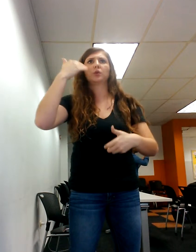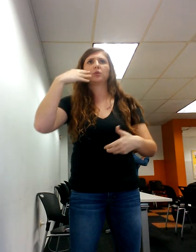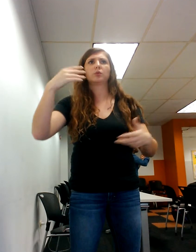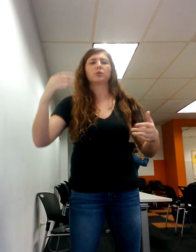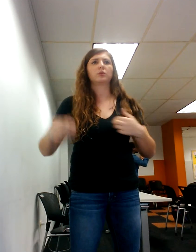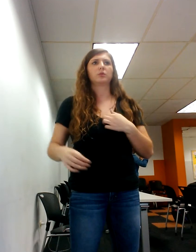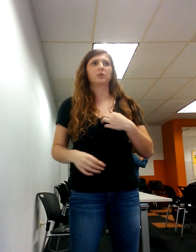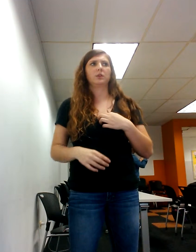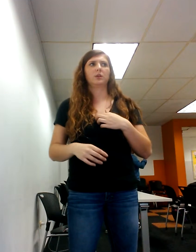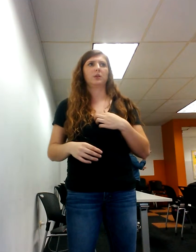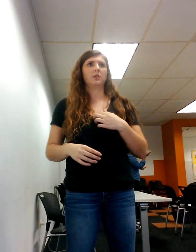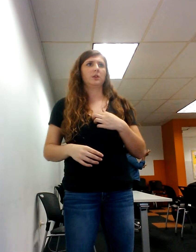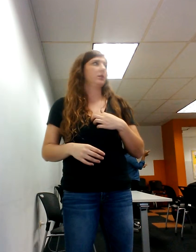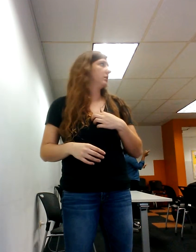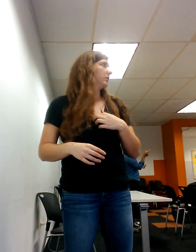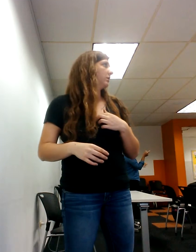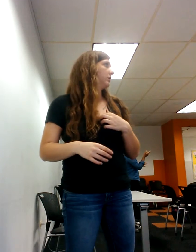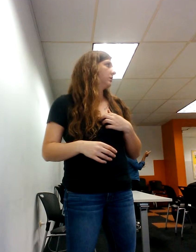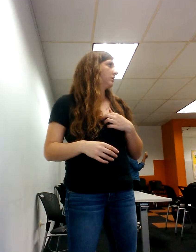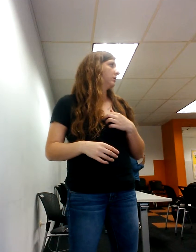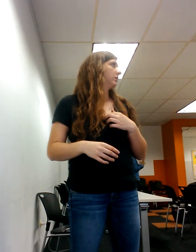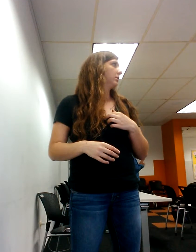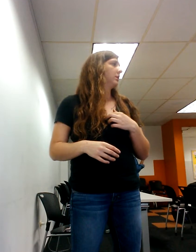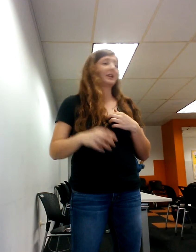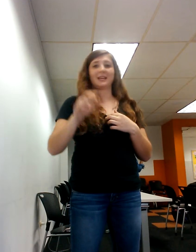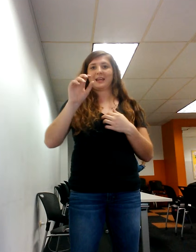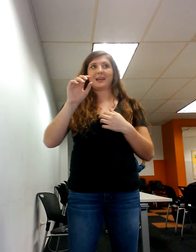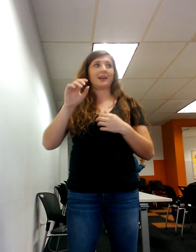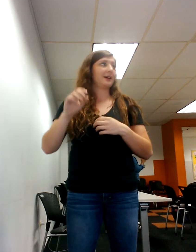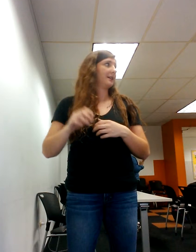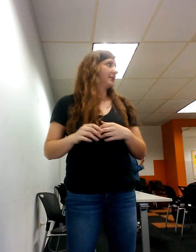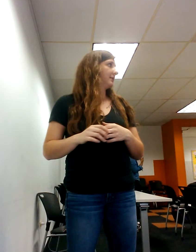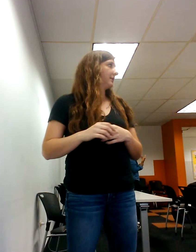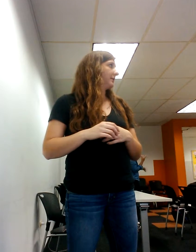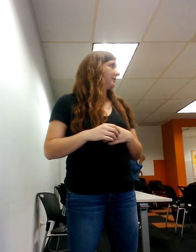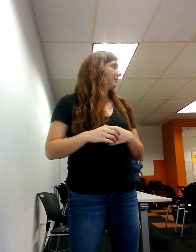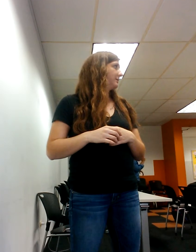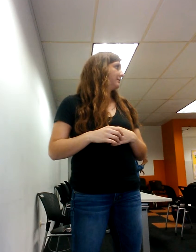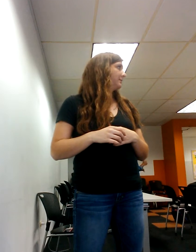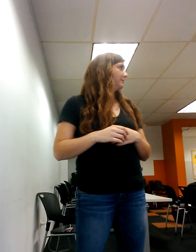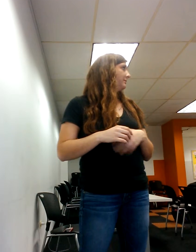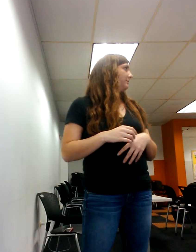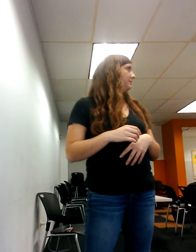Let's do something else, or do you mean real space? Space, the final frontier. These are